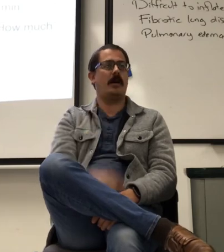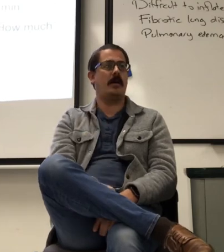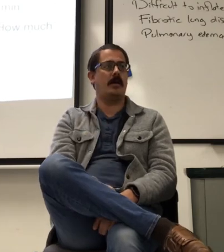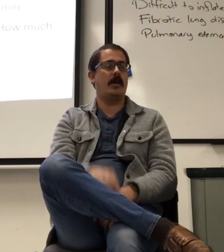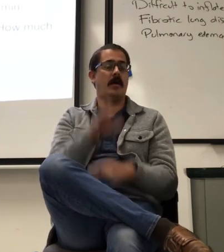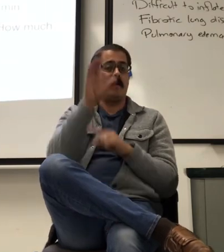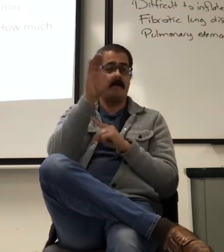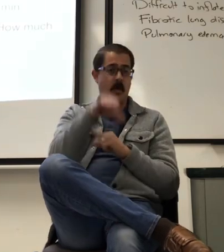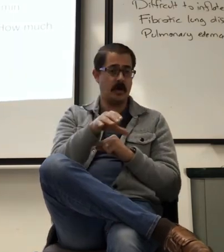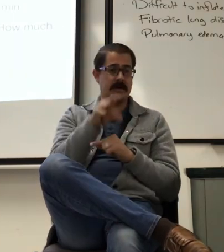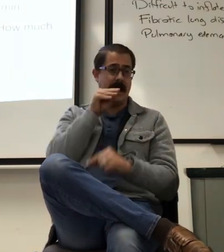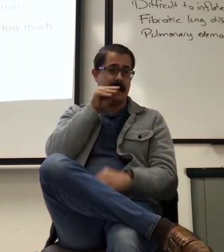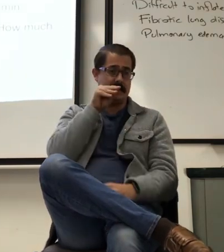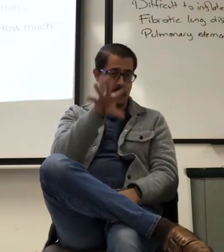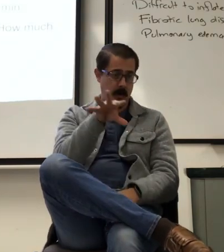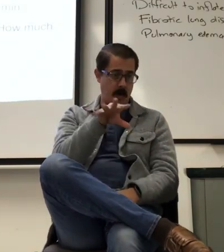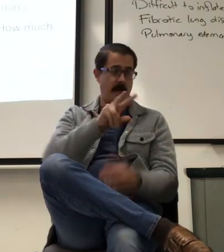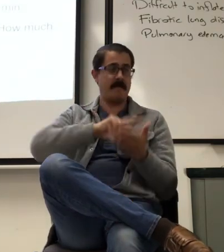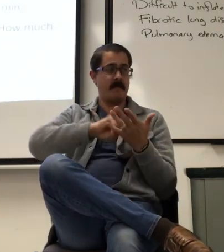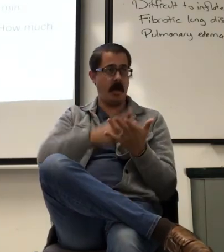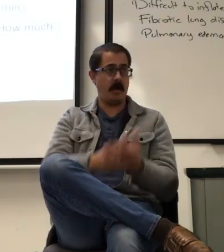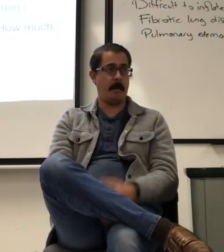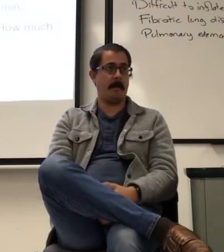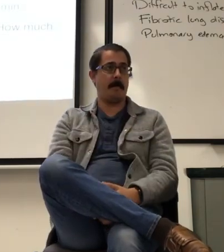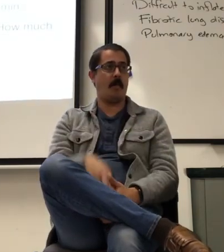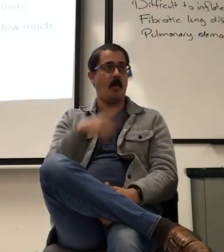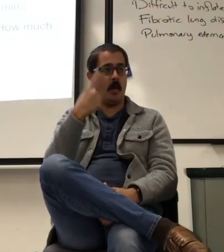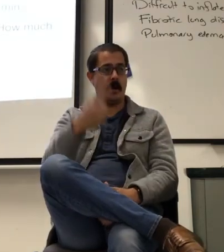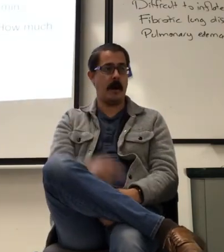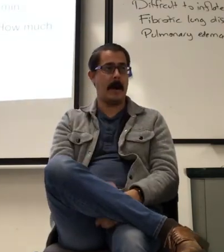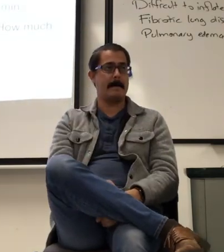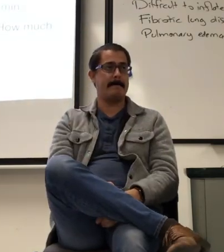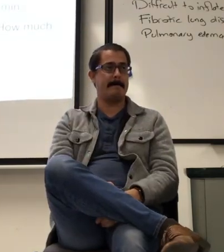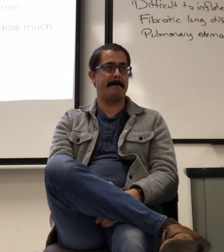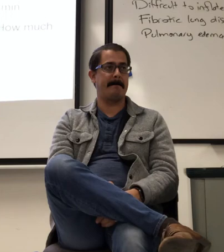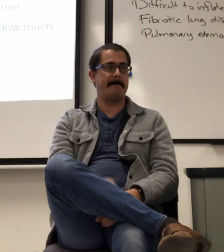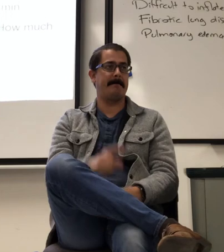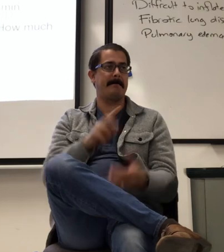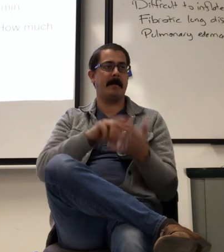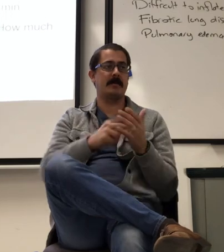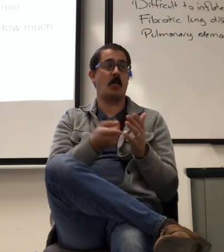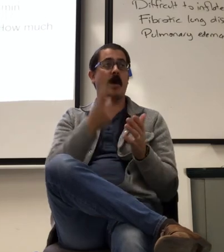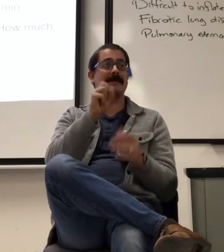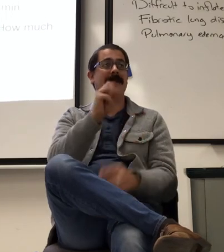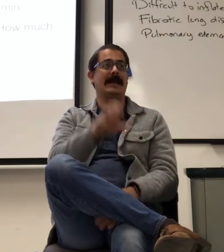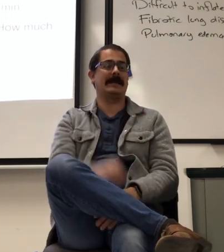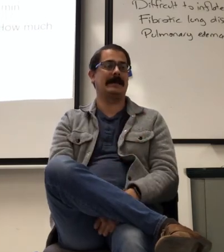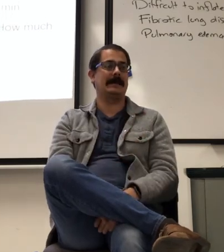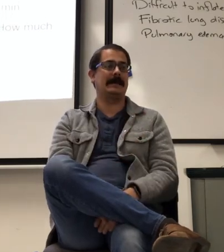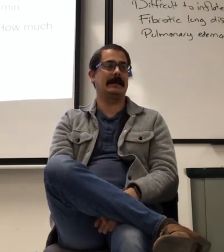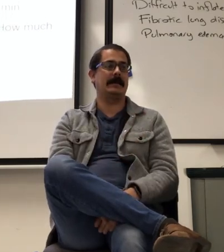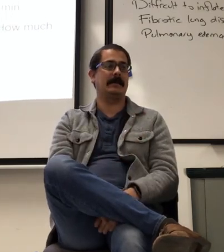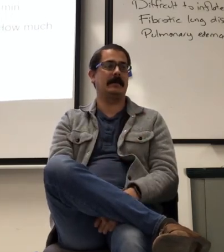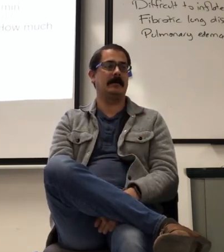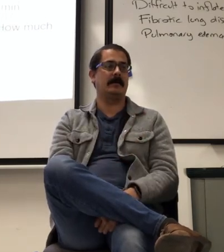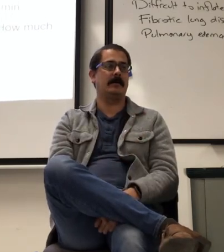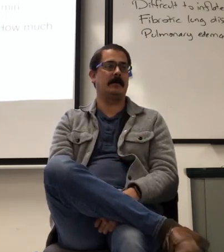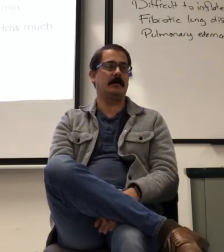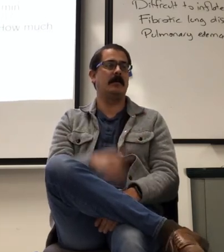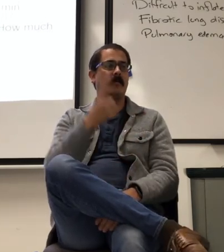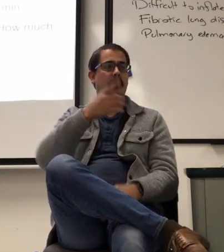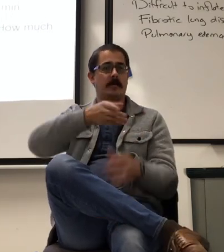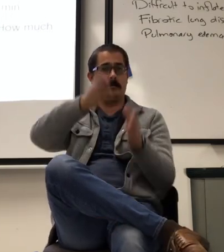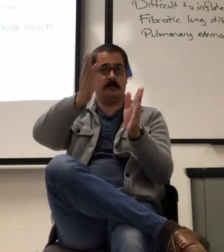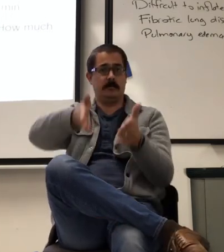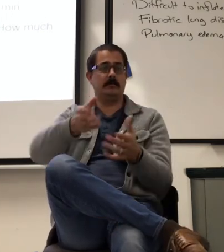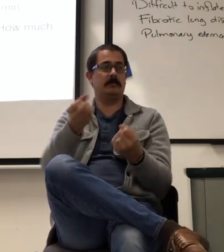forced expiratory volume 1. The 1 is 1 second. It answers the question for your subject, how